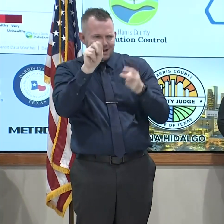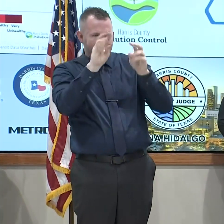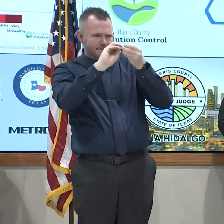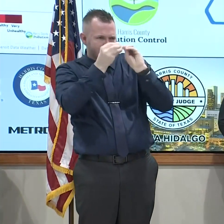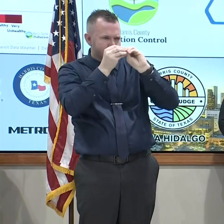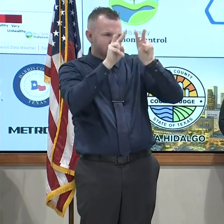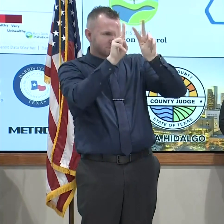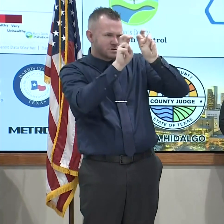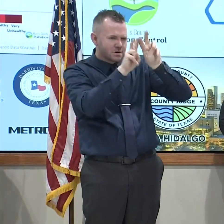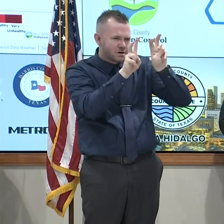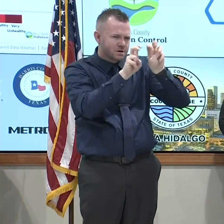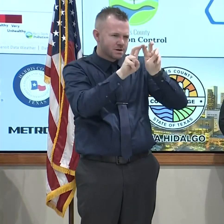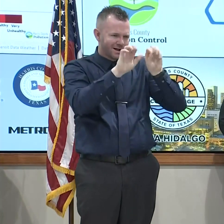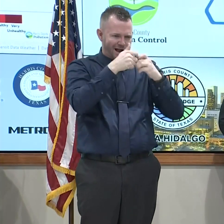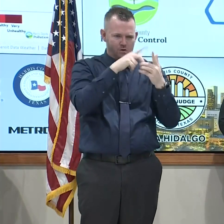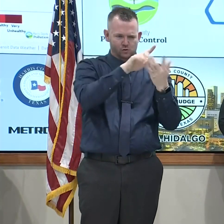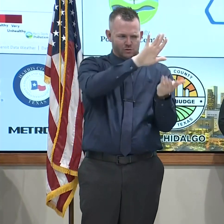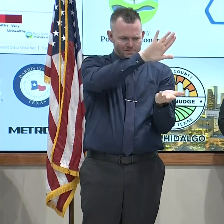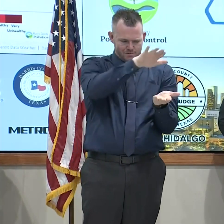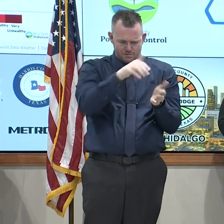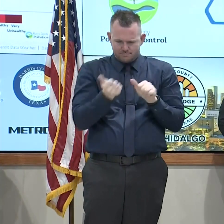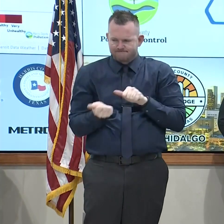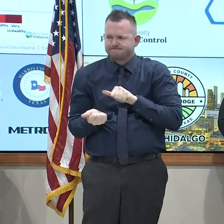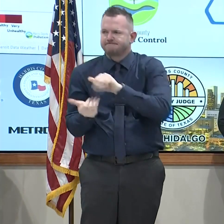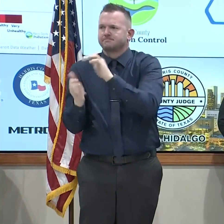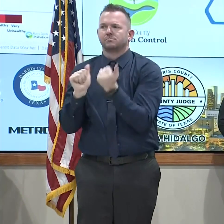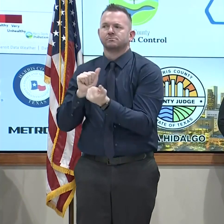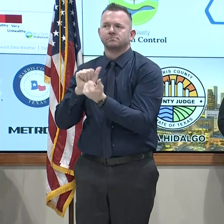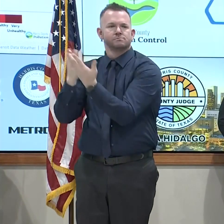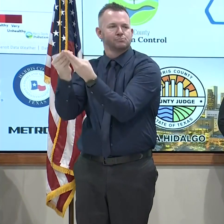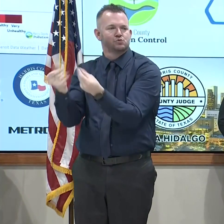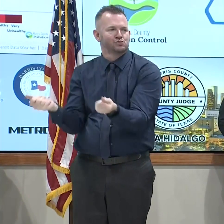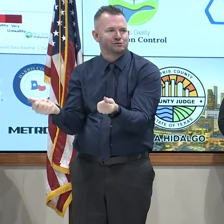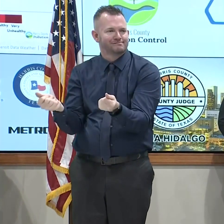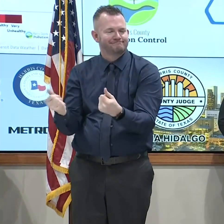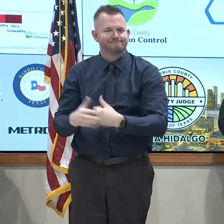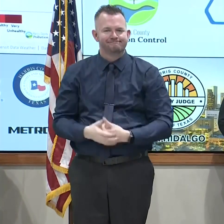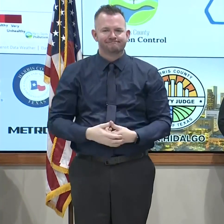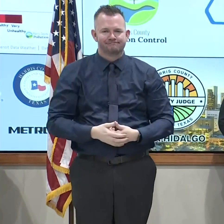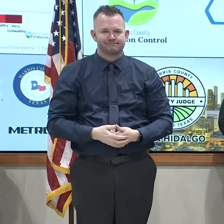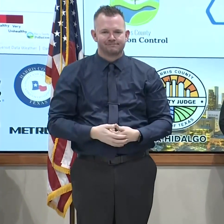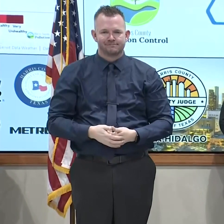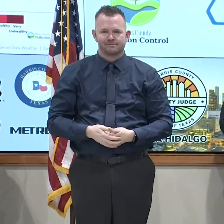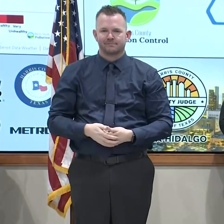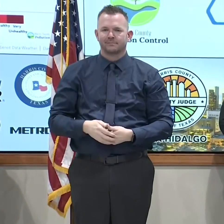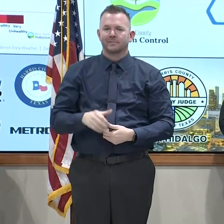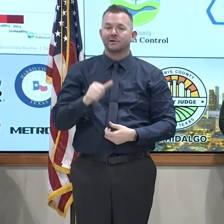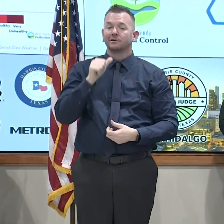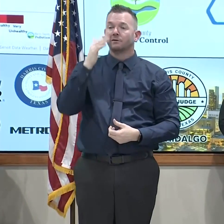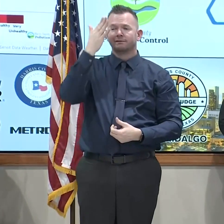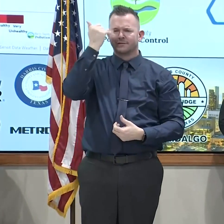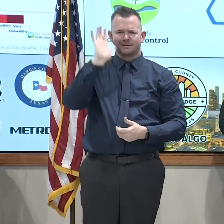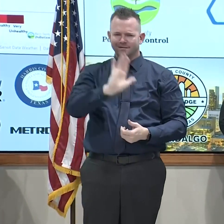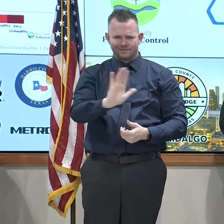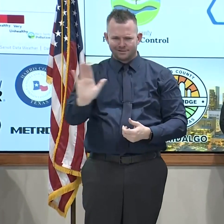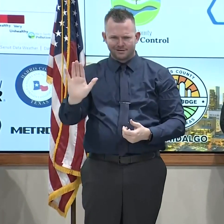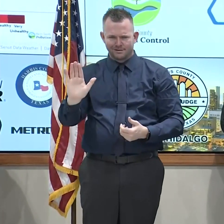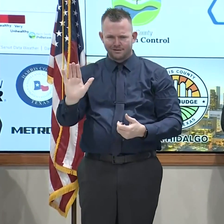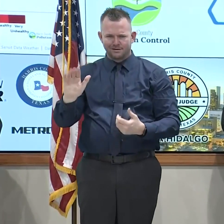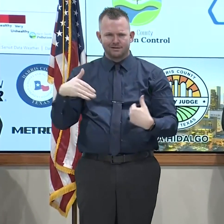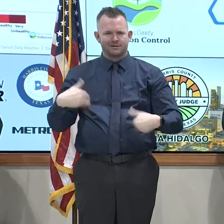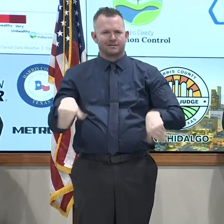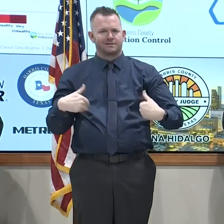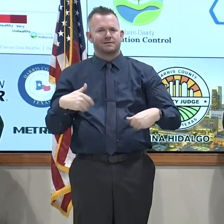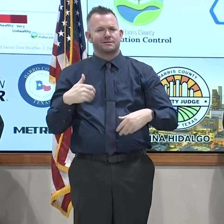let us not forget that just weeks after Judge Hidalgo and I took our oath of office,